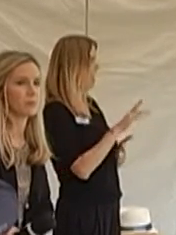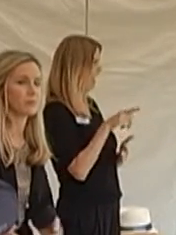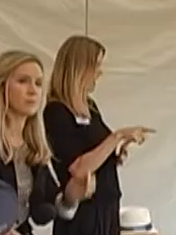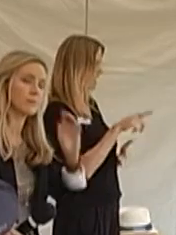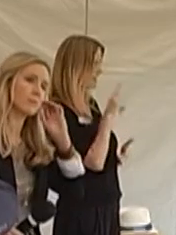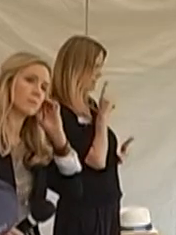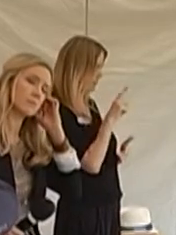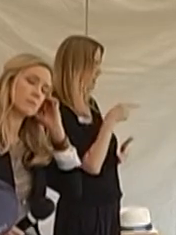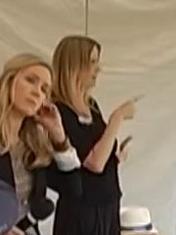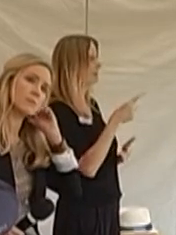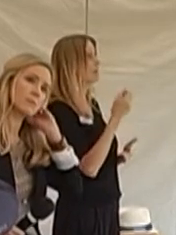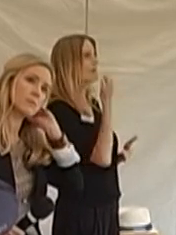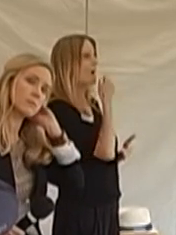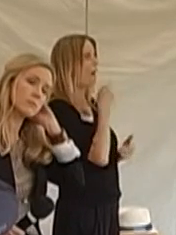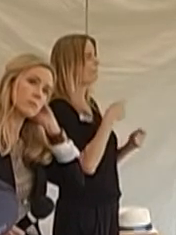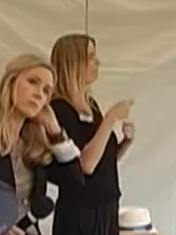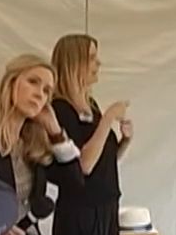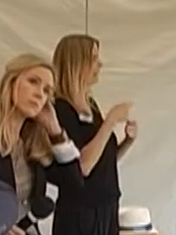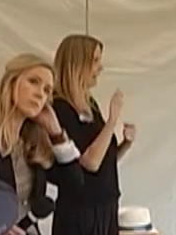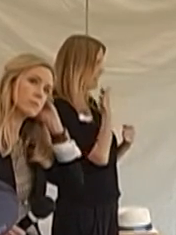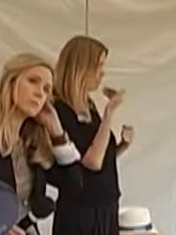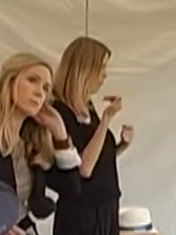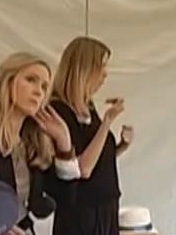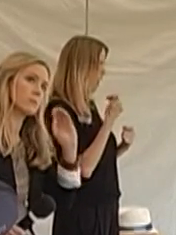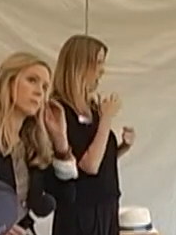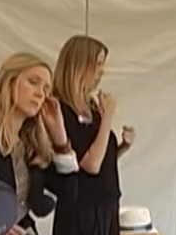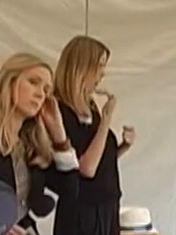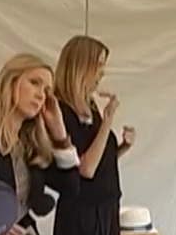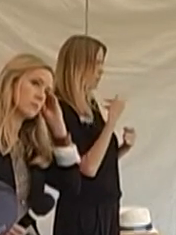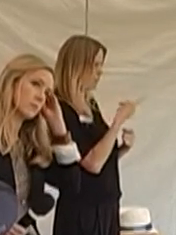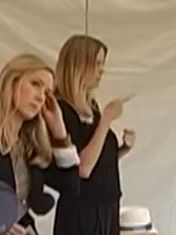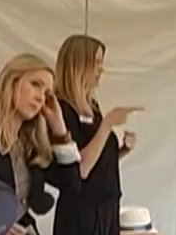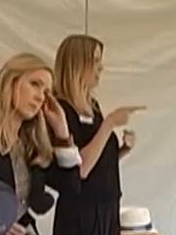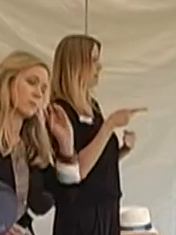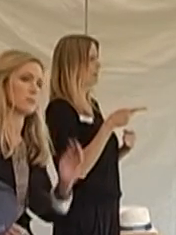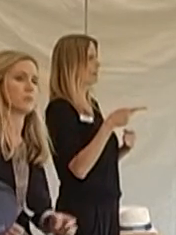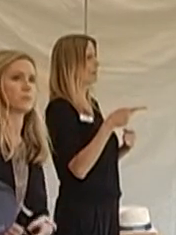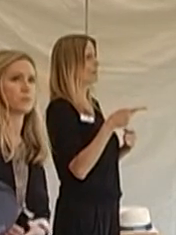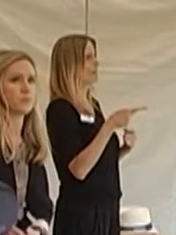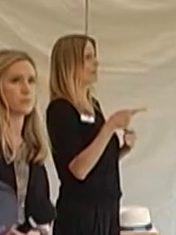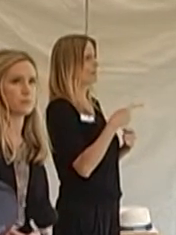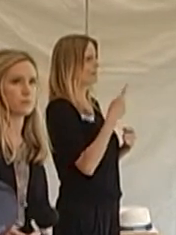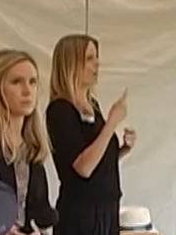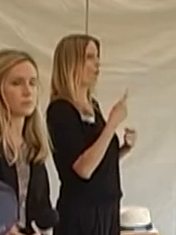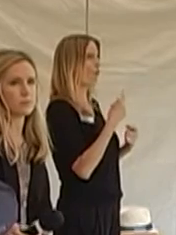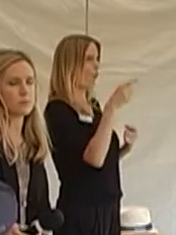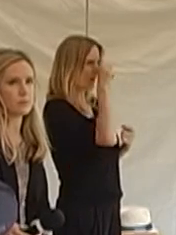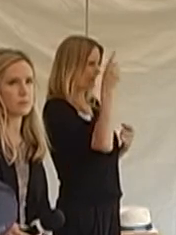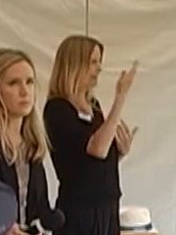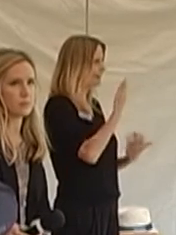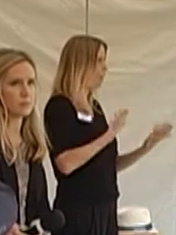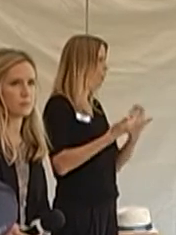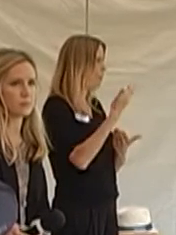ethnic tension, the biggest arguments through the decades have been between the countries or between